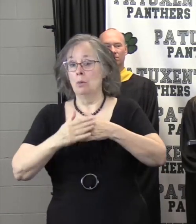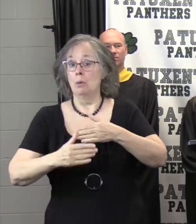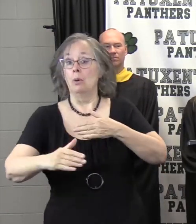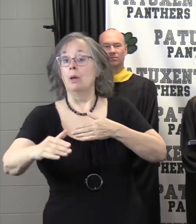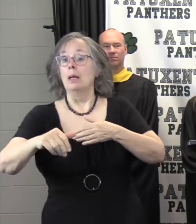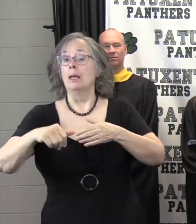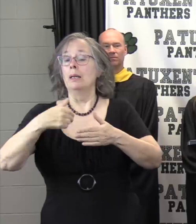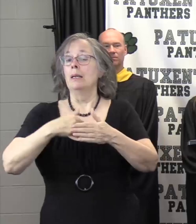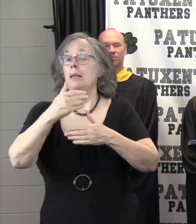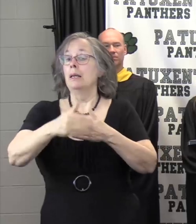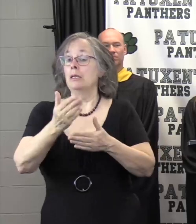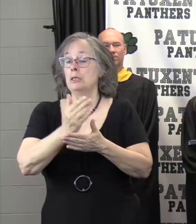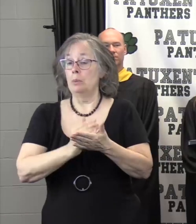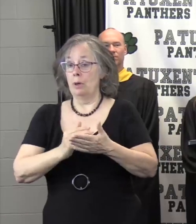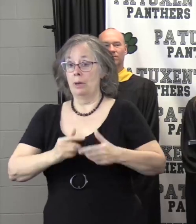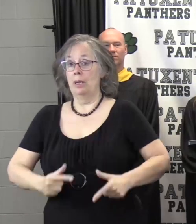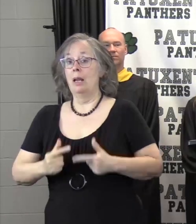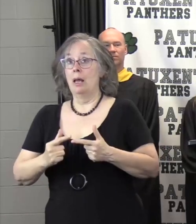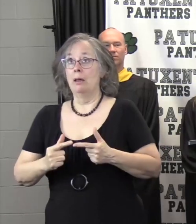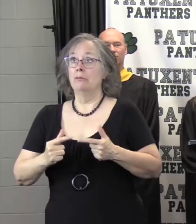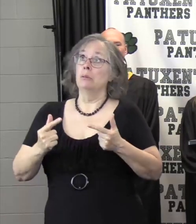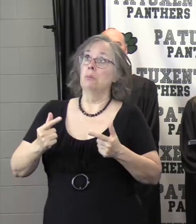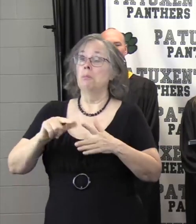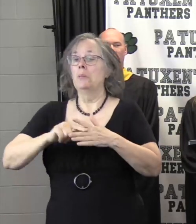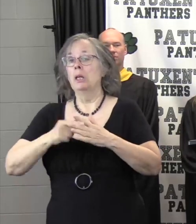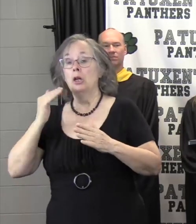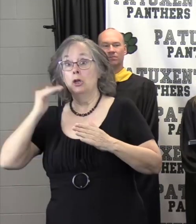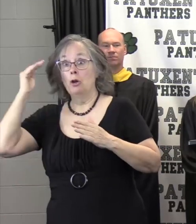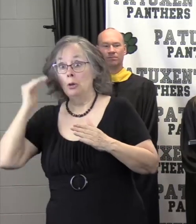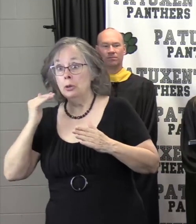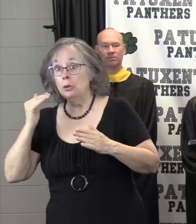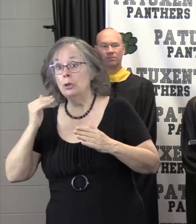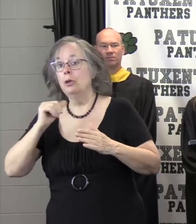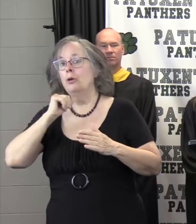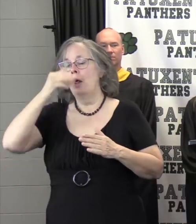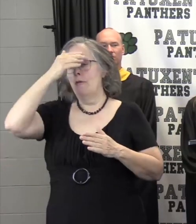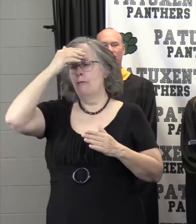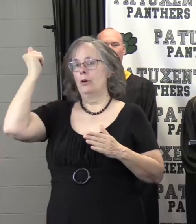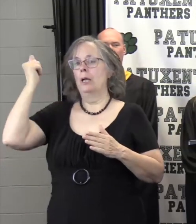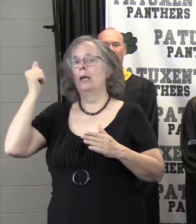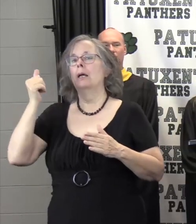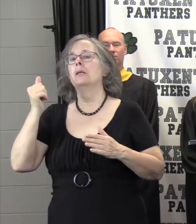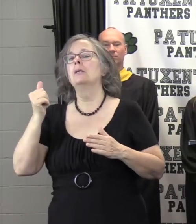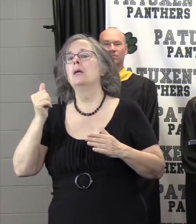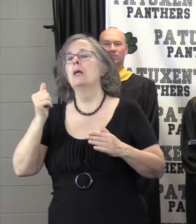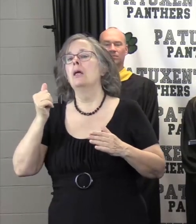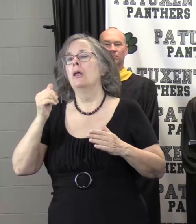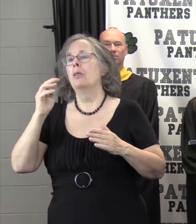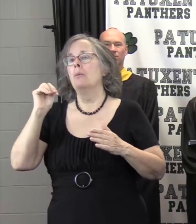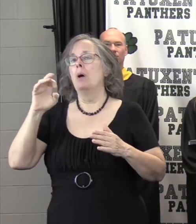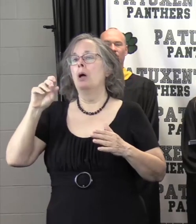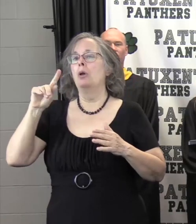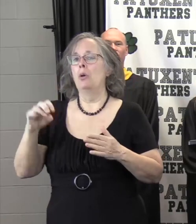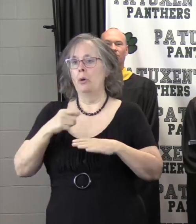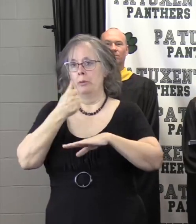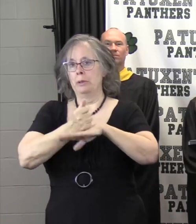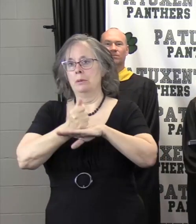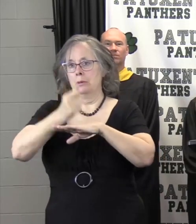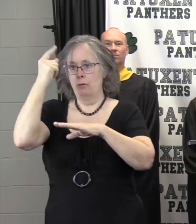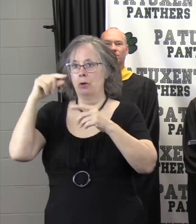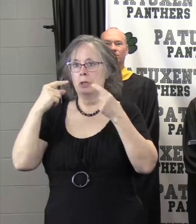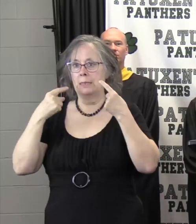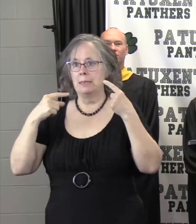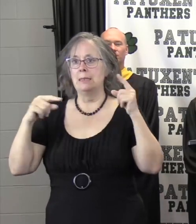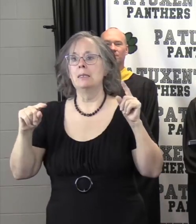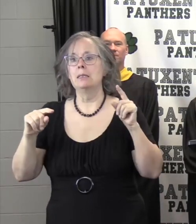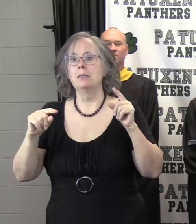your life, as some would say, begin adulthood, do not forget about the model you have already established for success. This